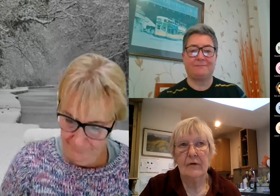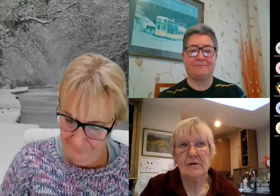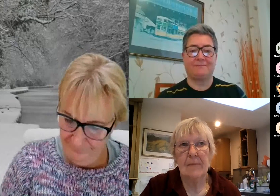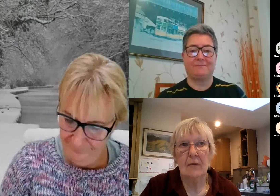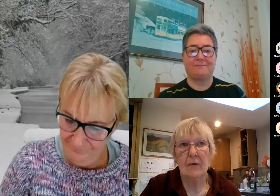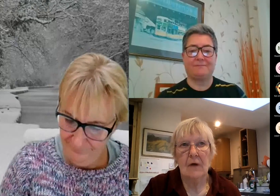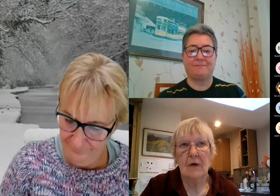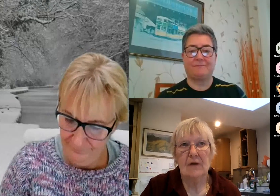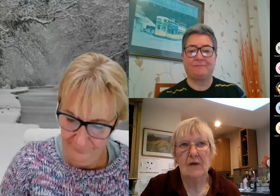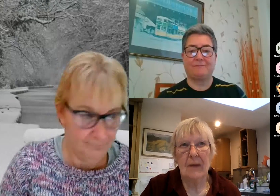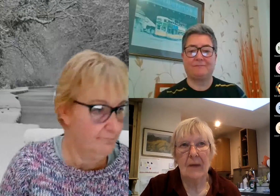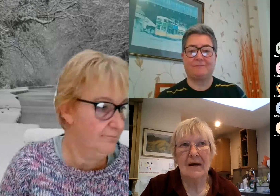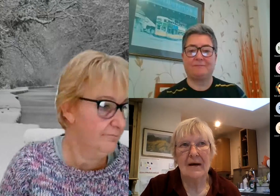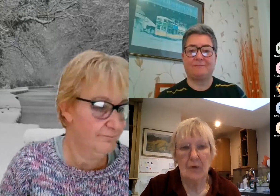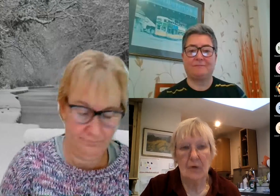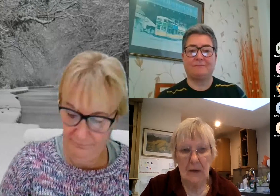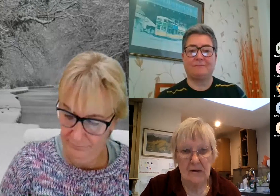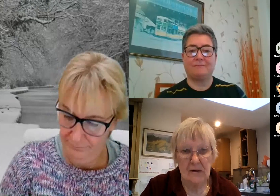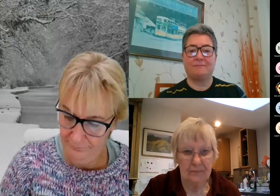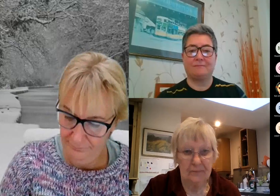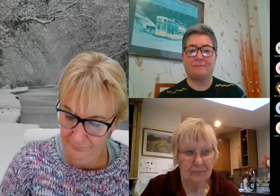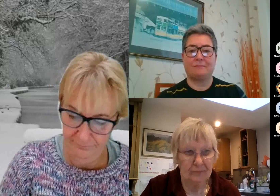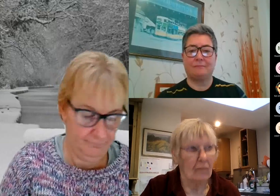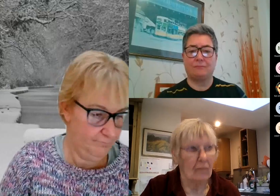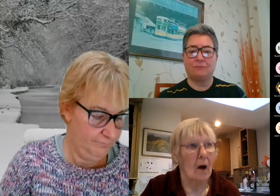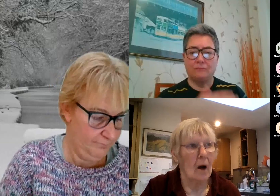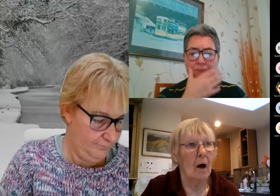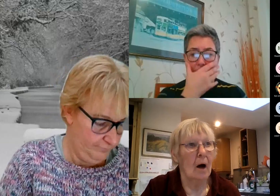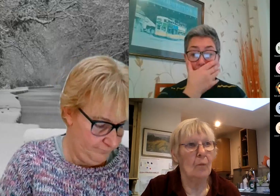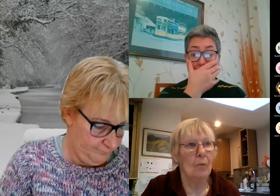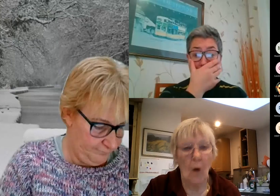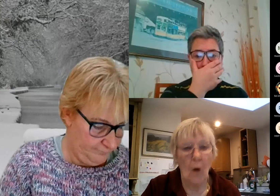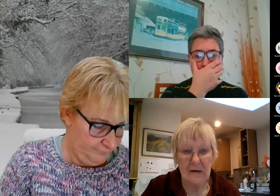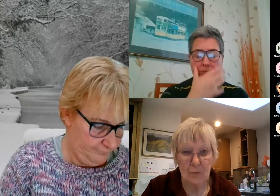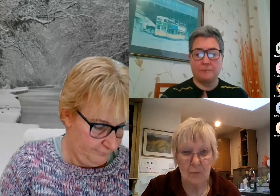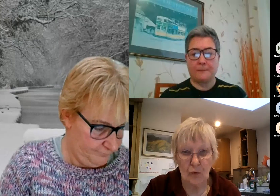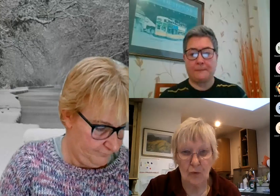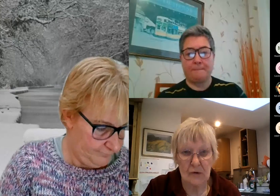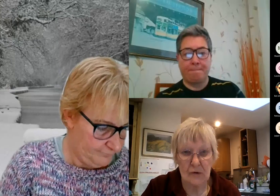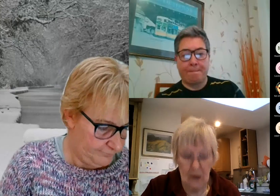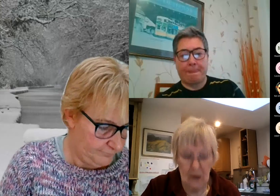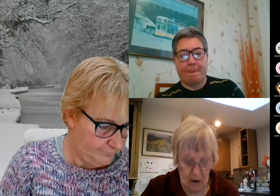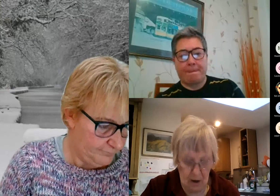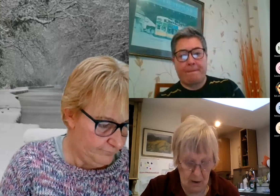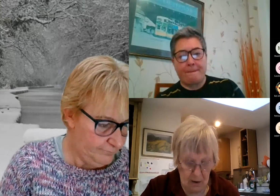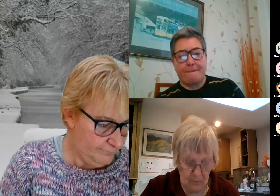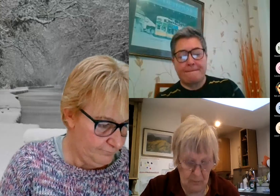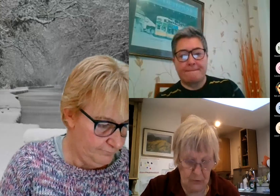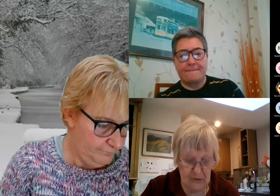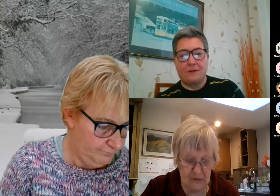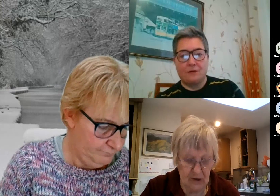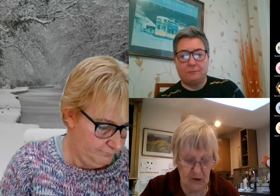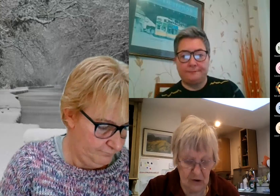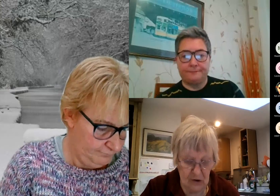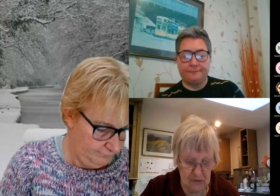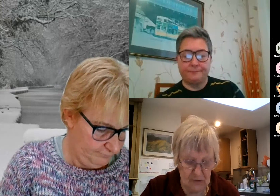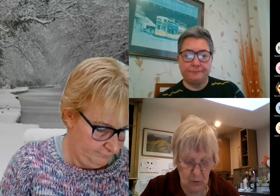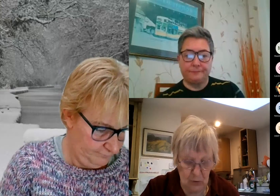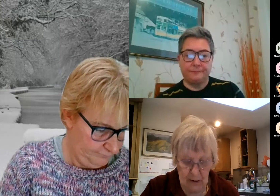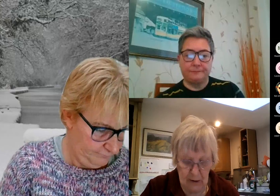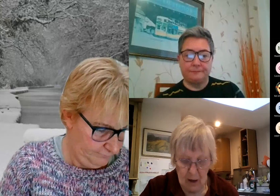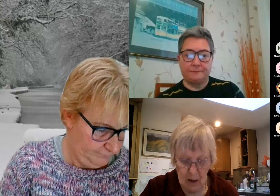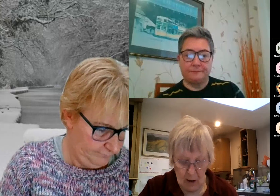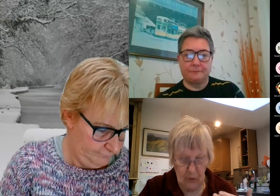I mean, a lot of it's about explaining what it means, why it's important, what the distinction